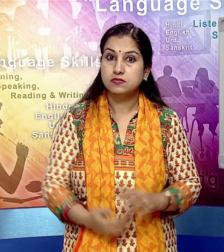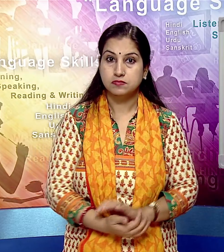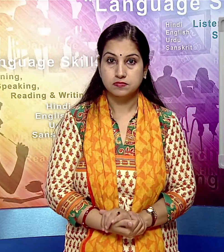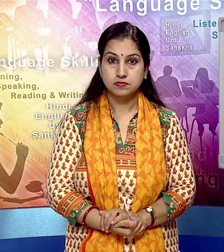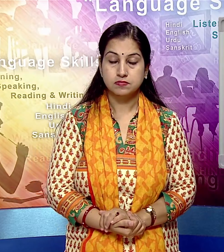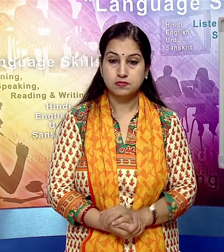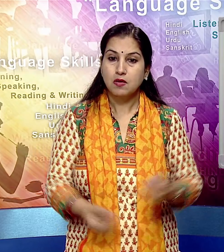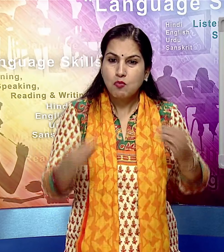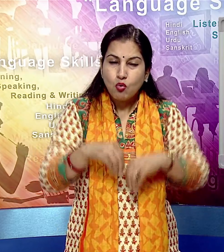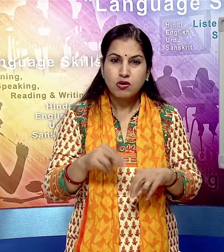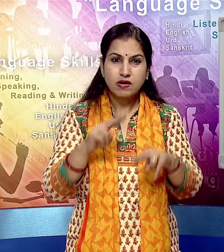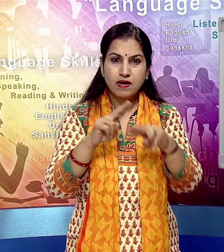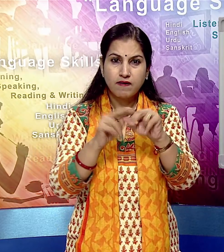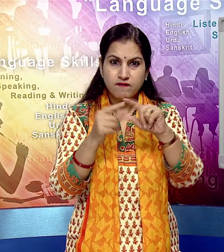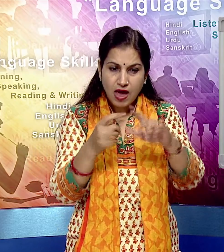and no extra fat is needed.